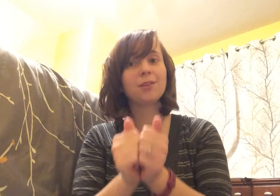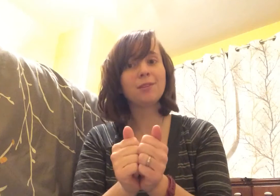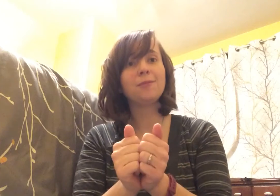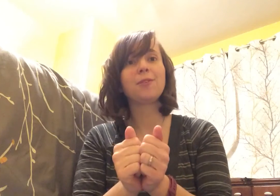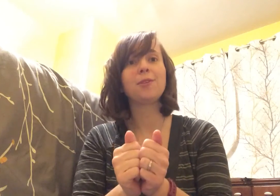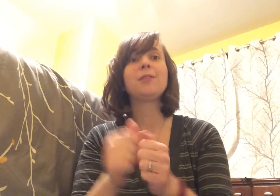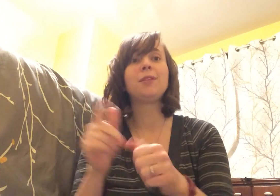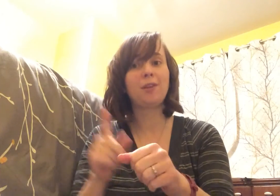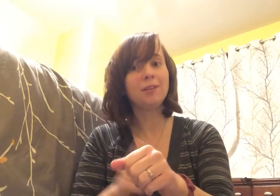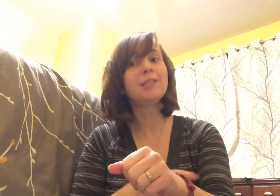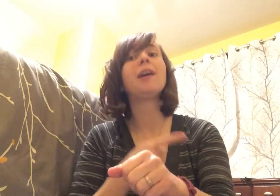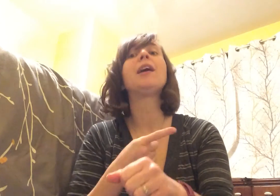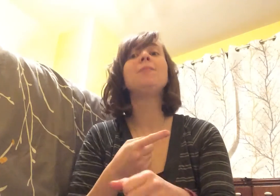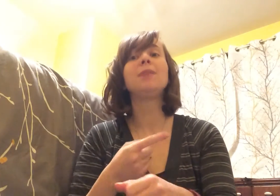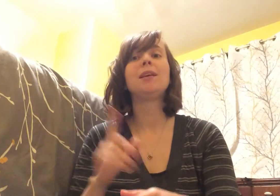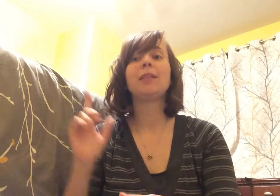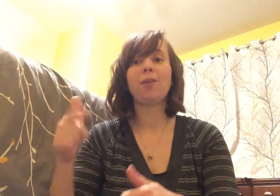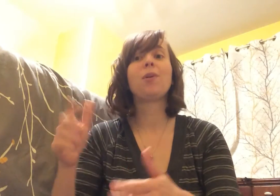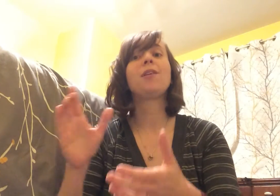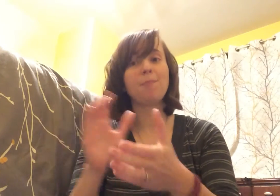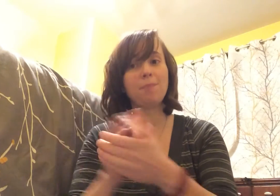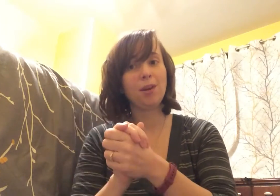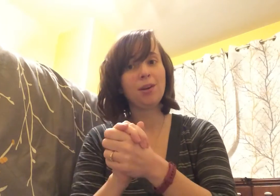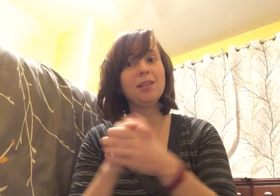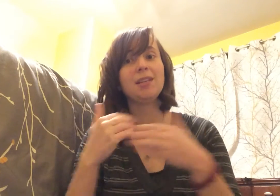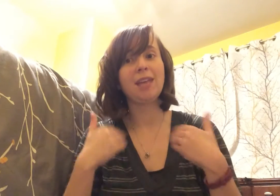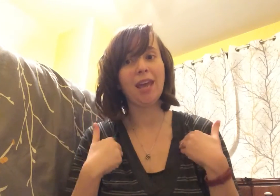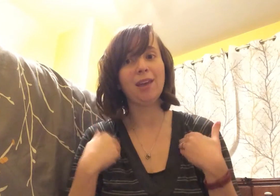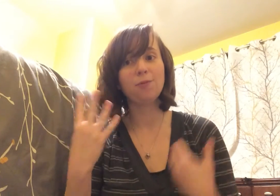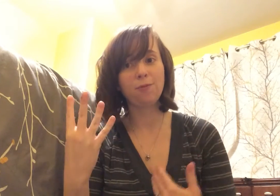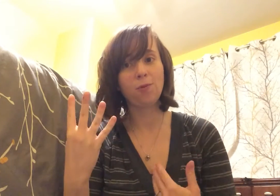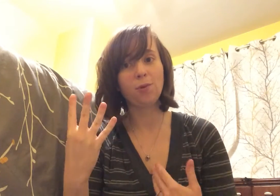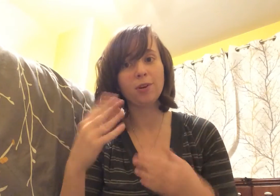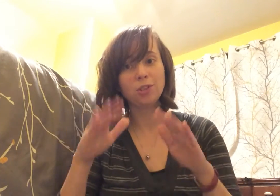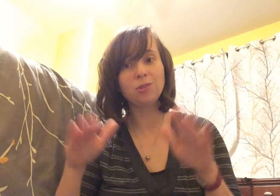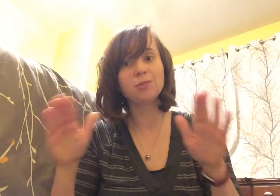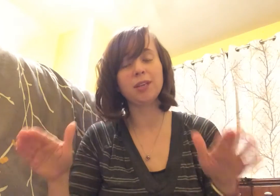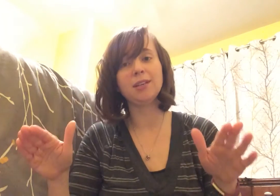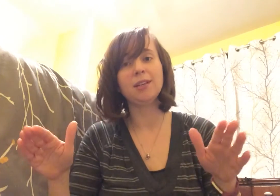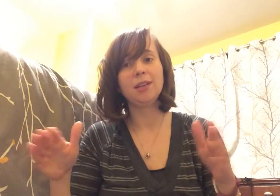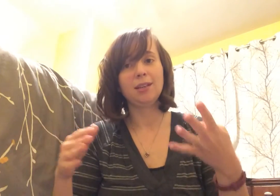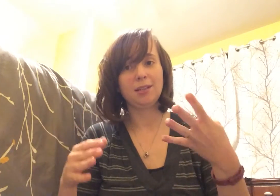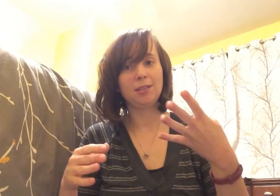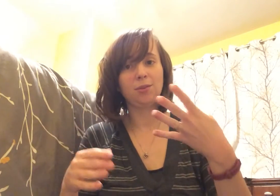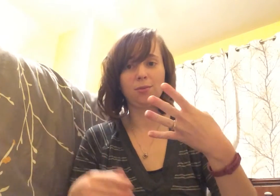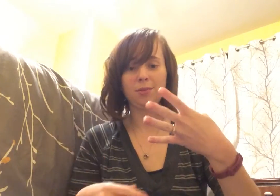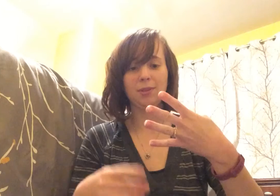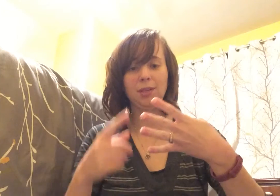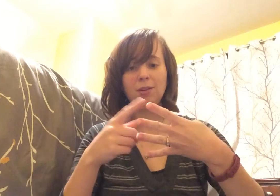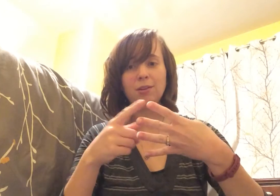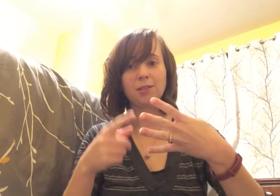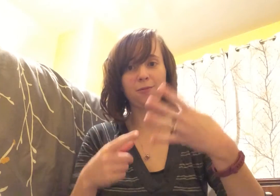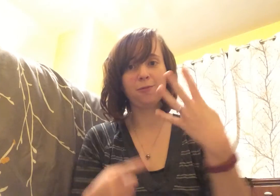together for a long time, later on got married, and had 4 children. So here's